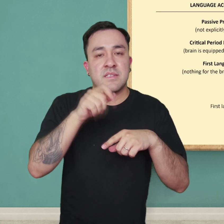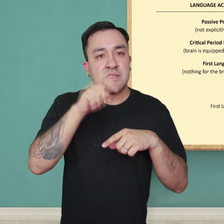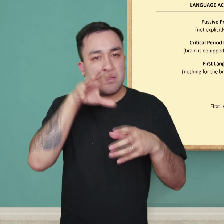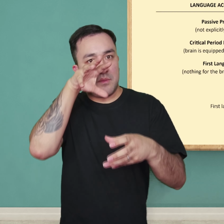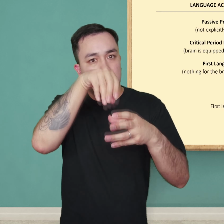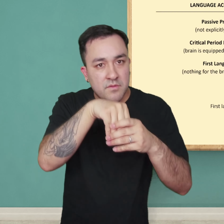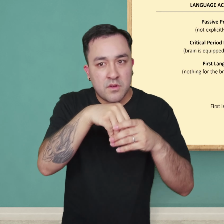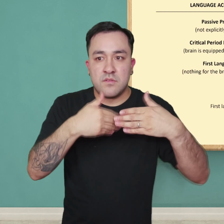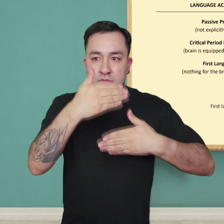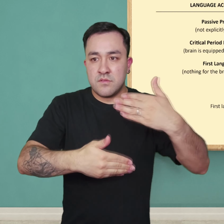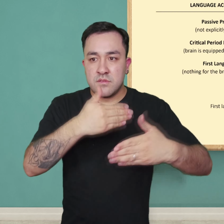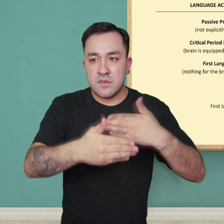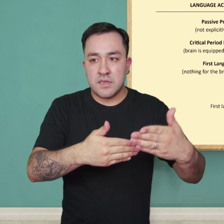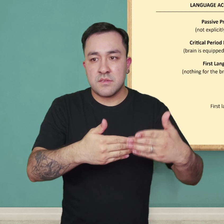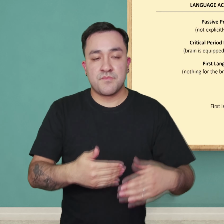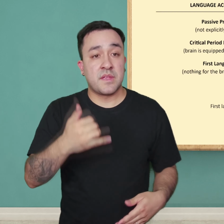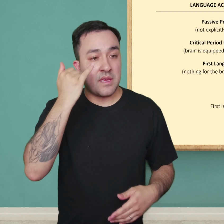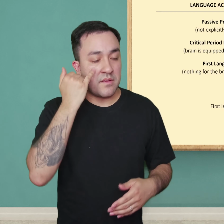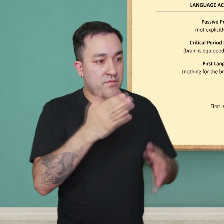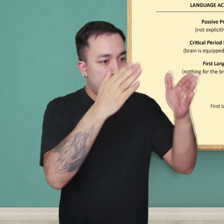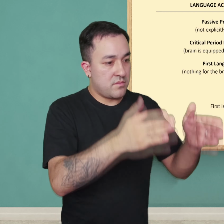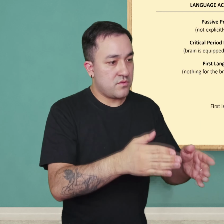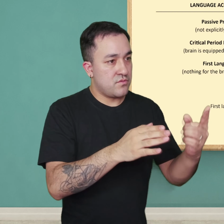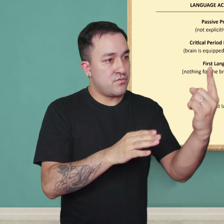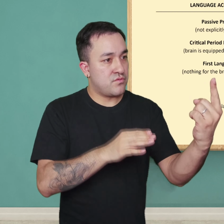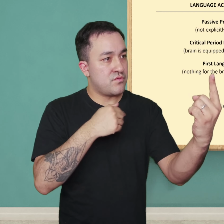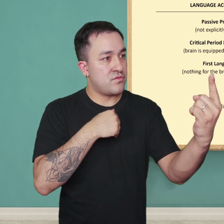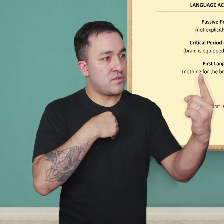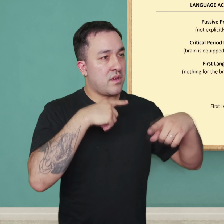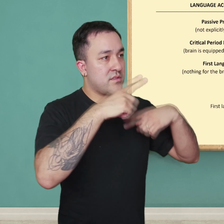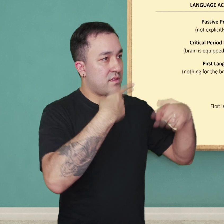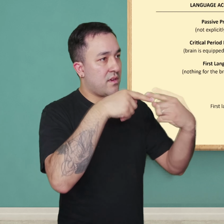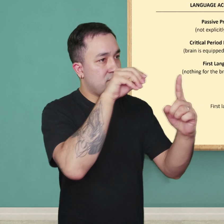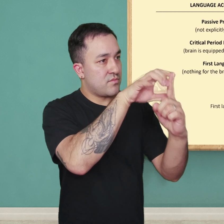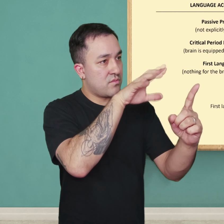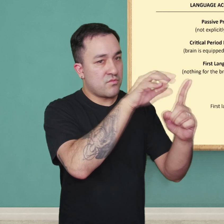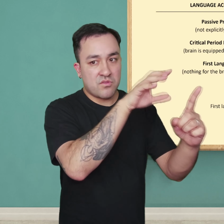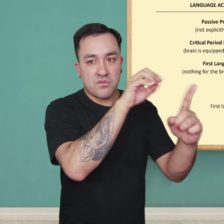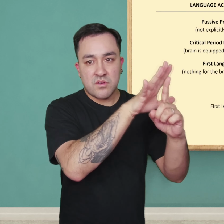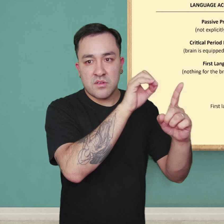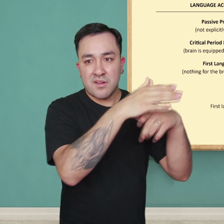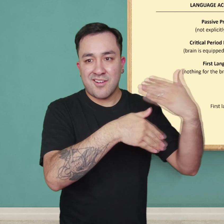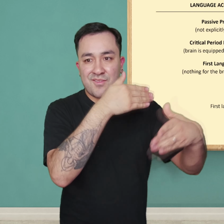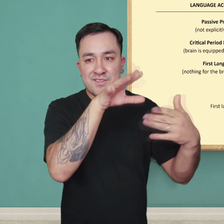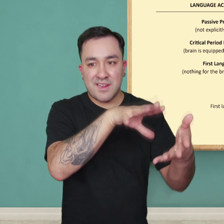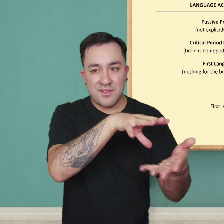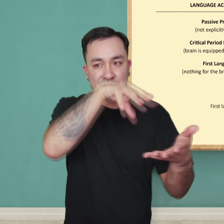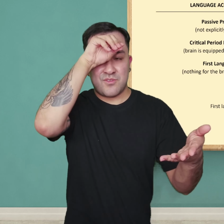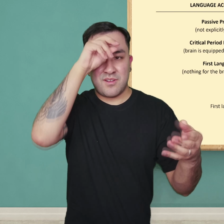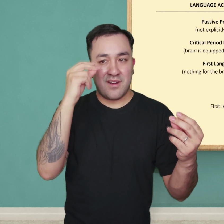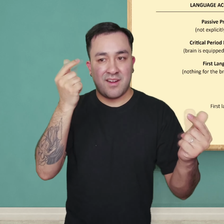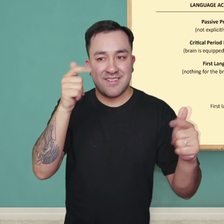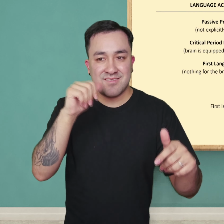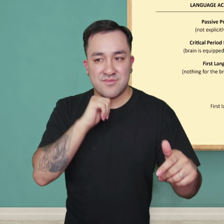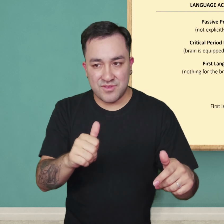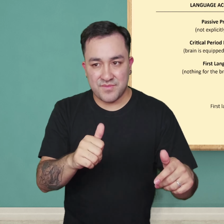to actively learn the language. Exposing a person to a language over a period of time will not lead the person to suddenly being able to